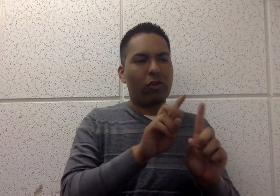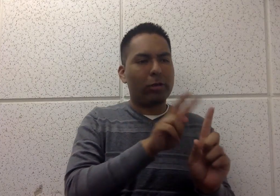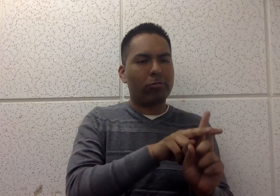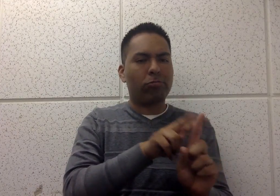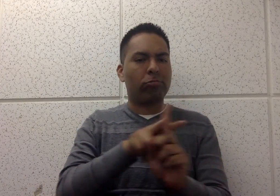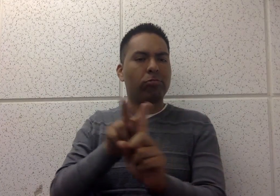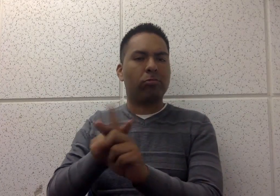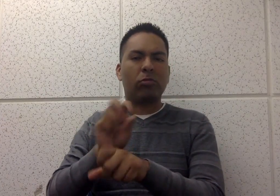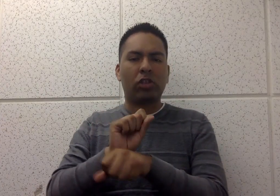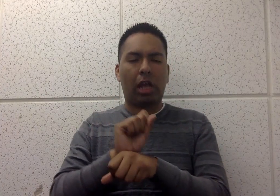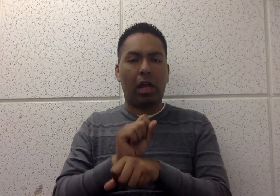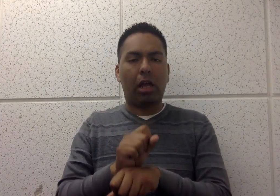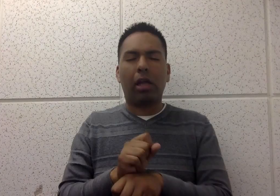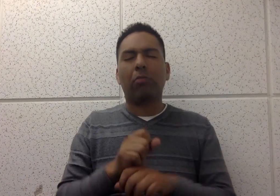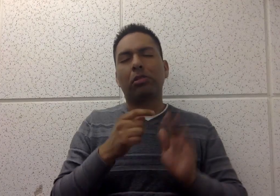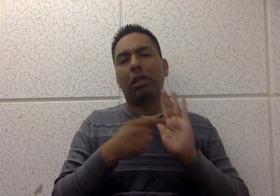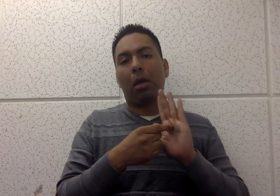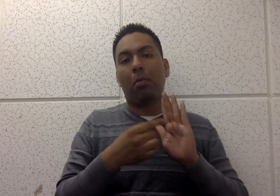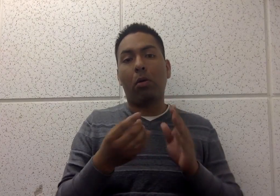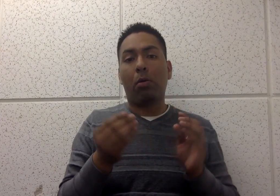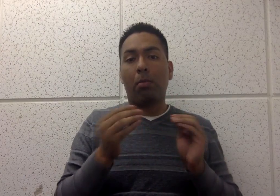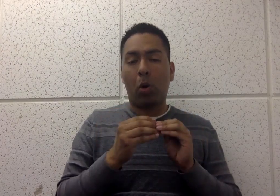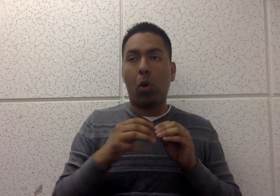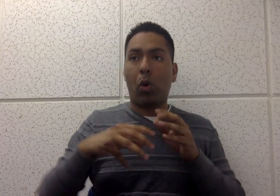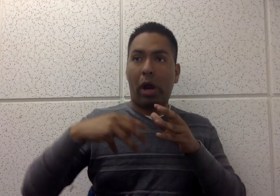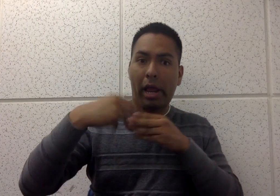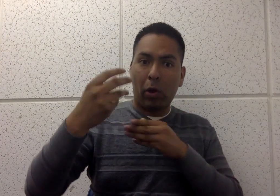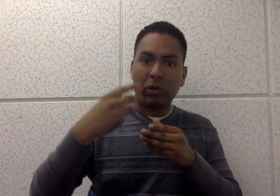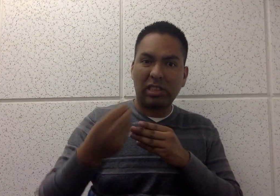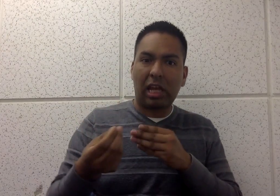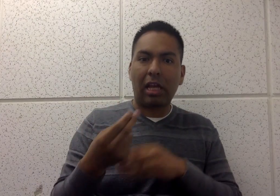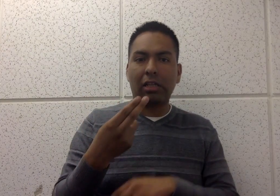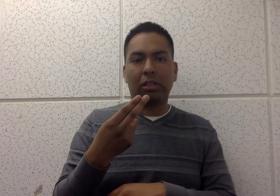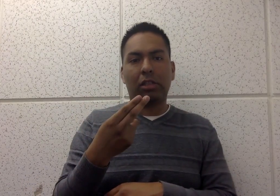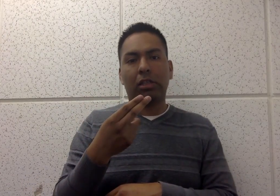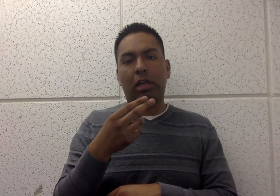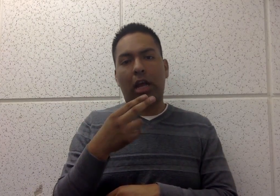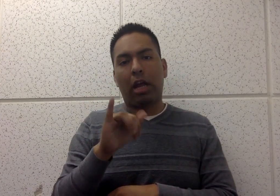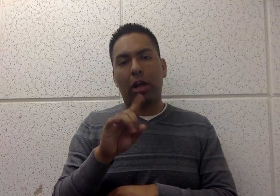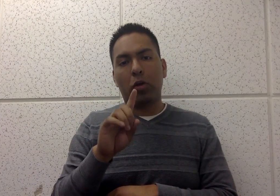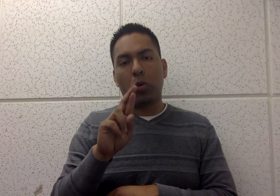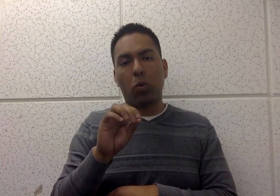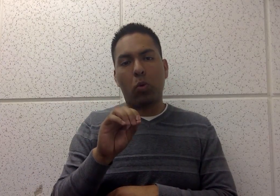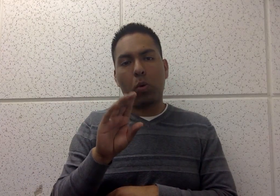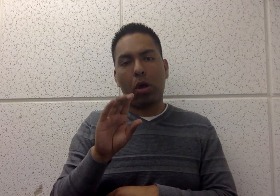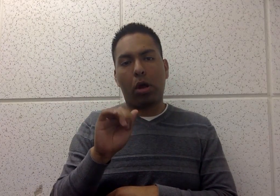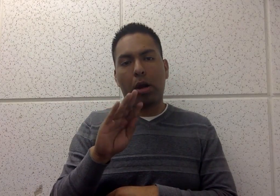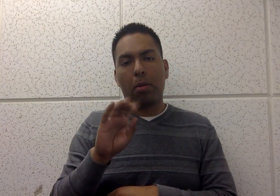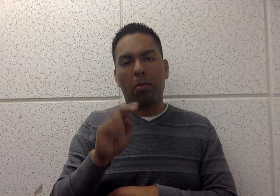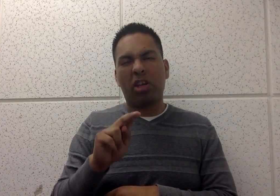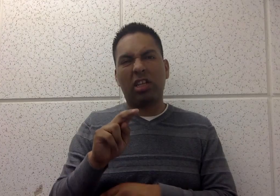longer an ant stays outside, the more these simple hydrocarbons on its surface change, and so they come to smell different by doing